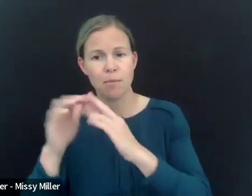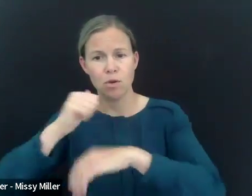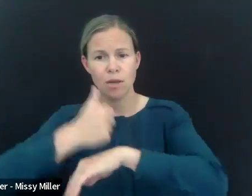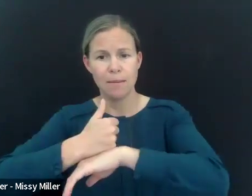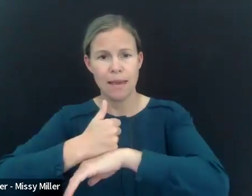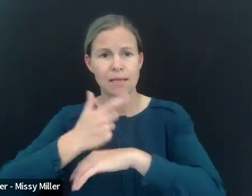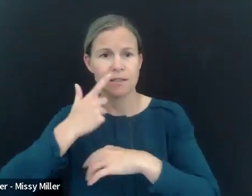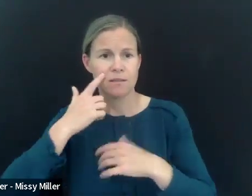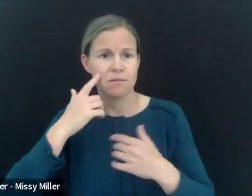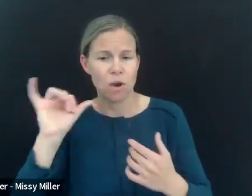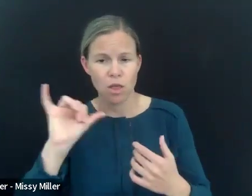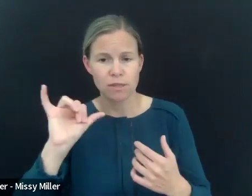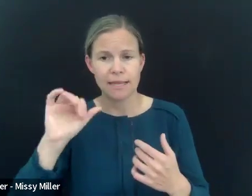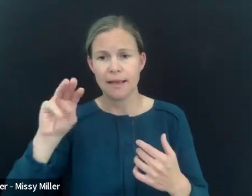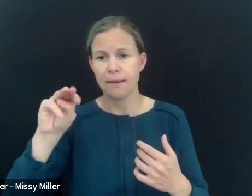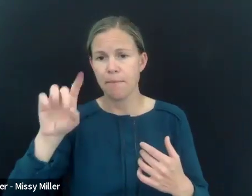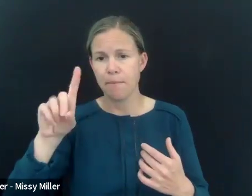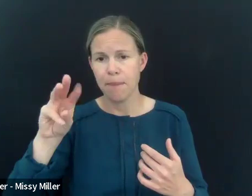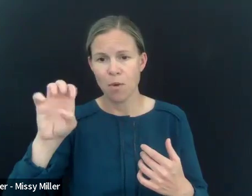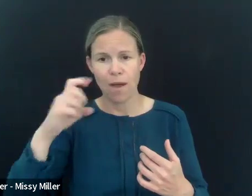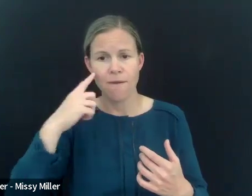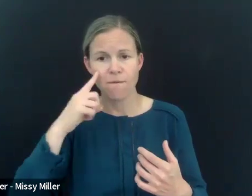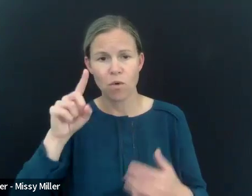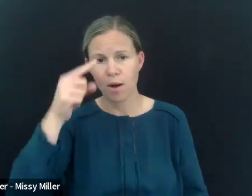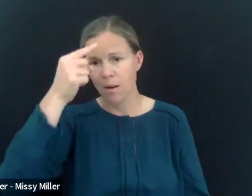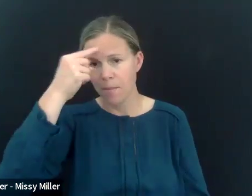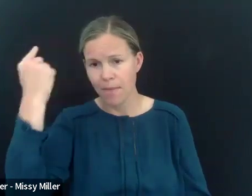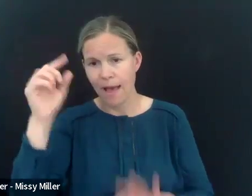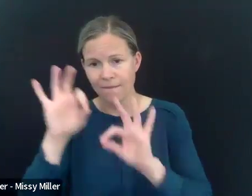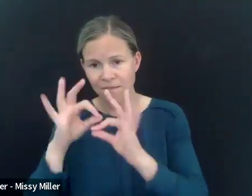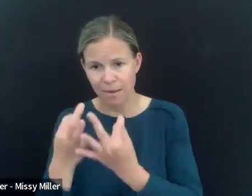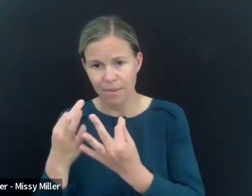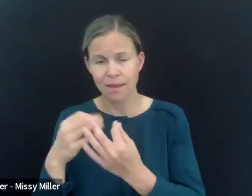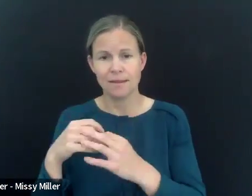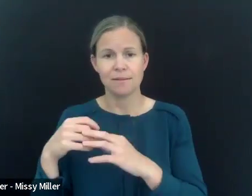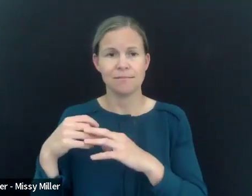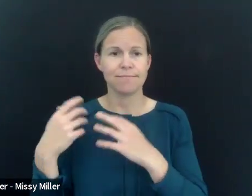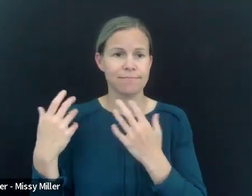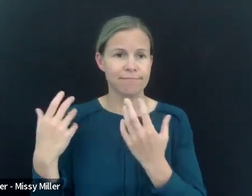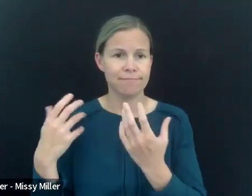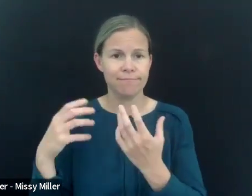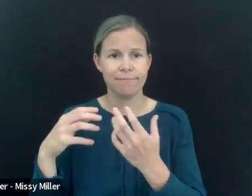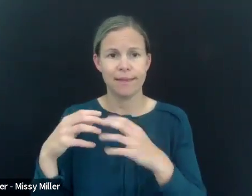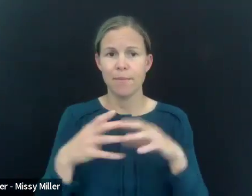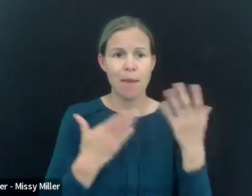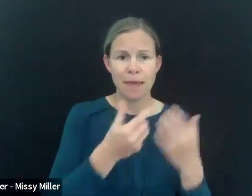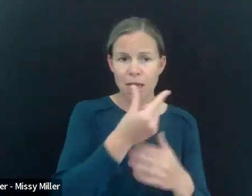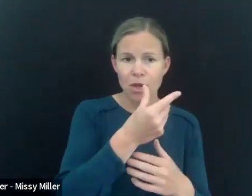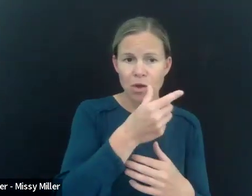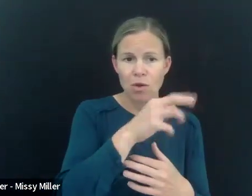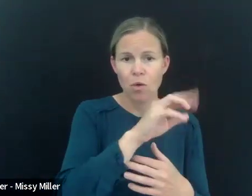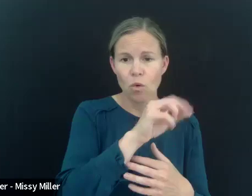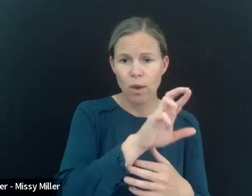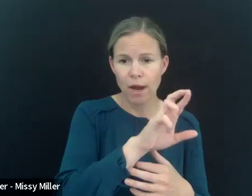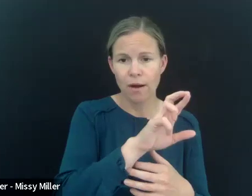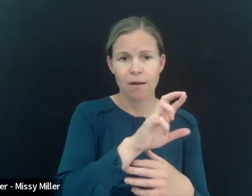about what midwifery access looks like for Black families and Indigenous families, for queer and trans families. You know, all of this work is